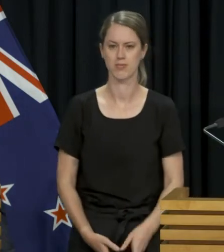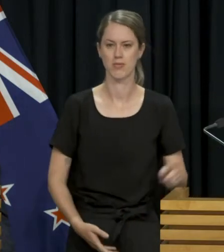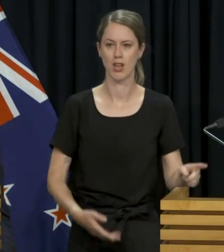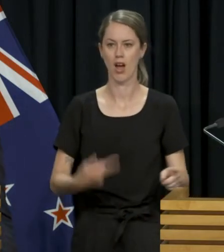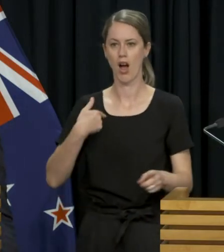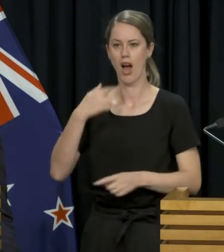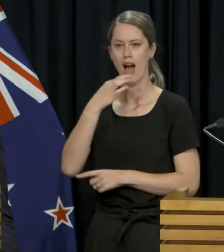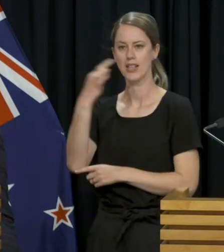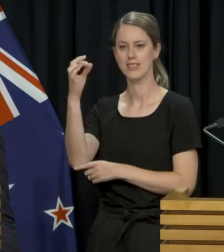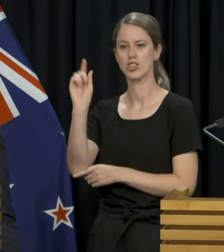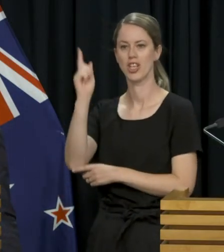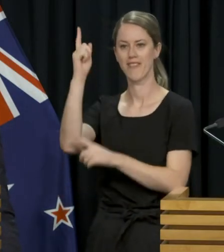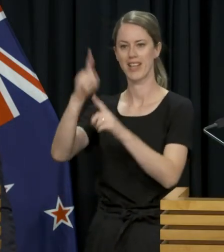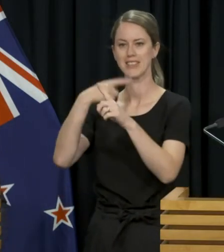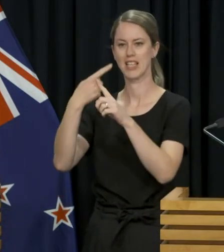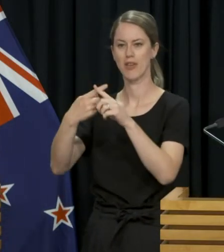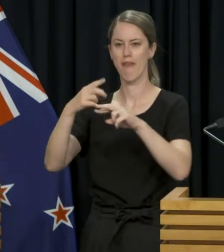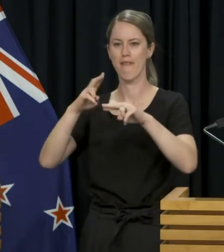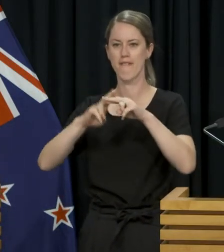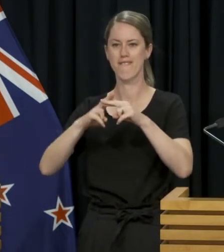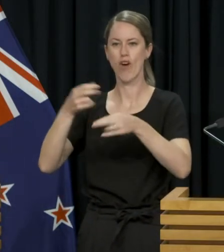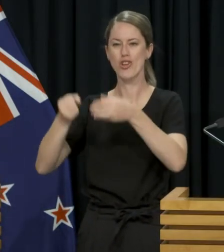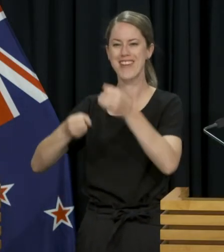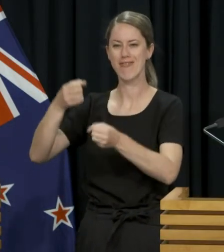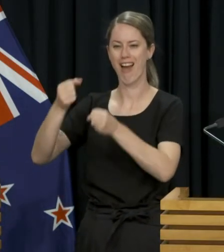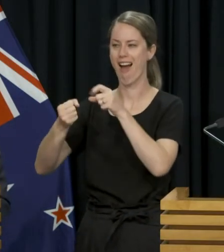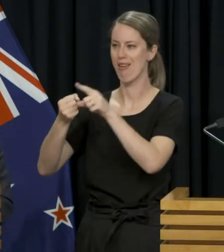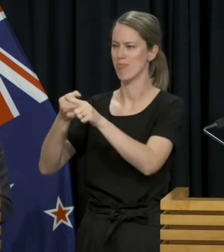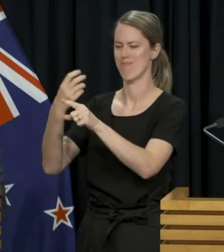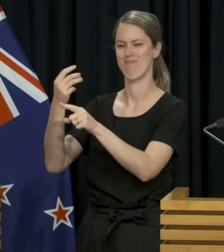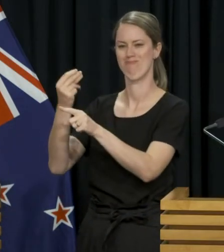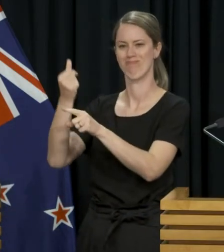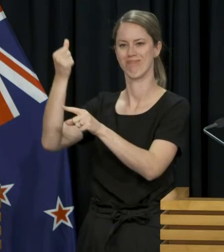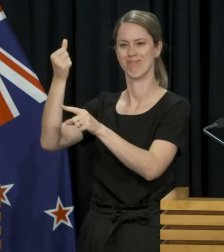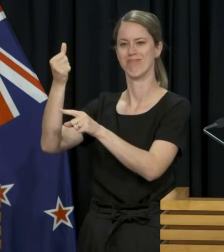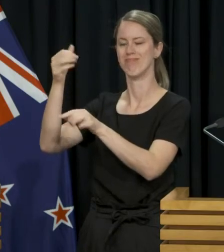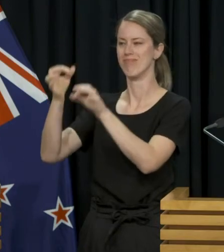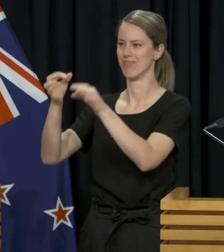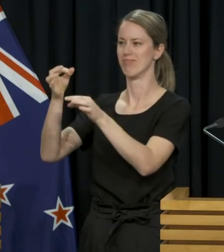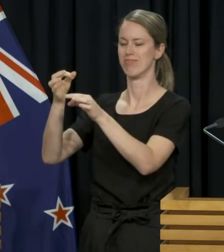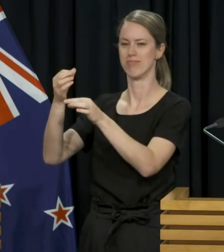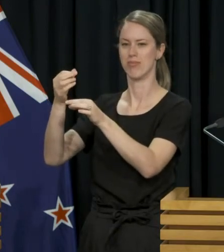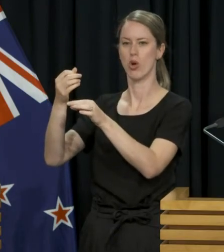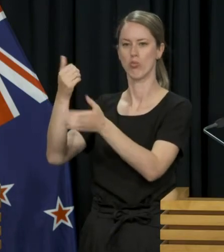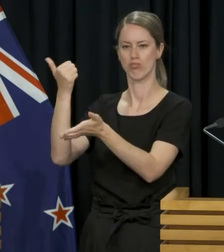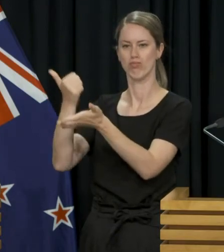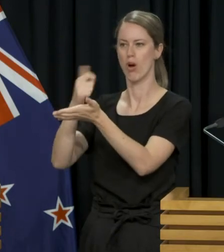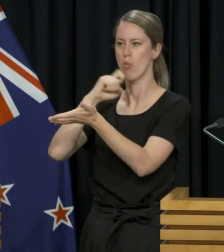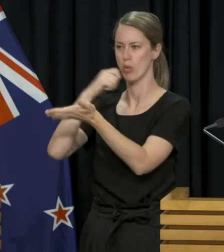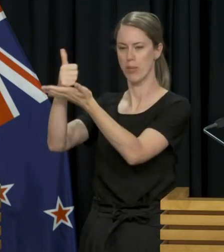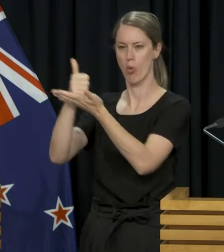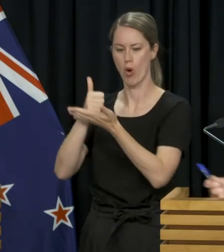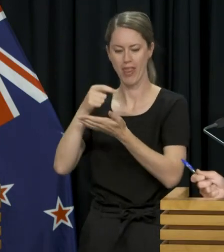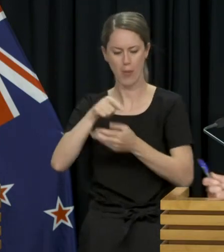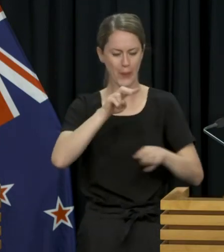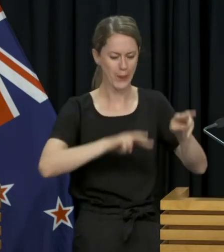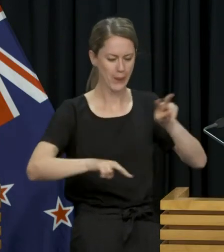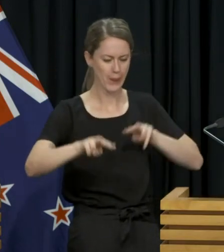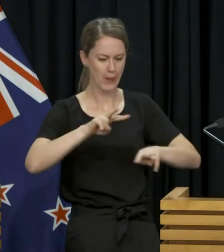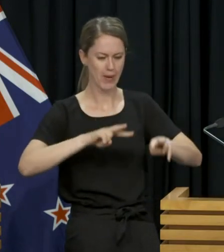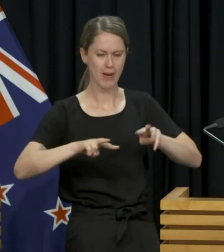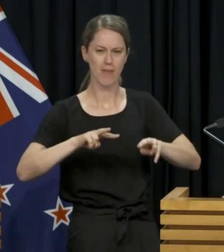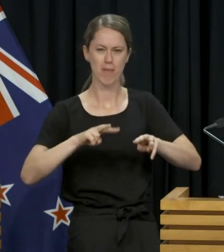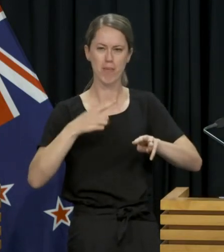not hesitate to make people available really to come and help, provide assurance of and audit our logistics and